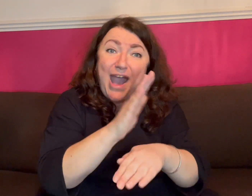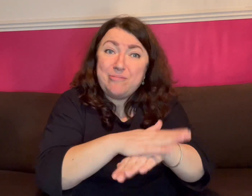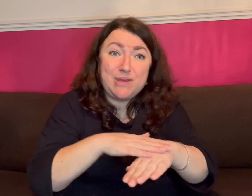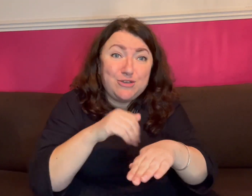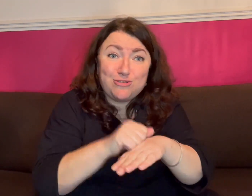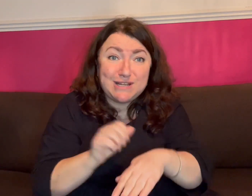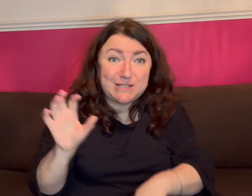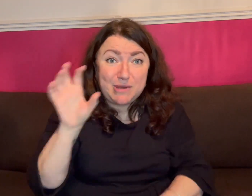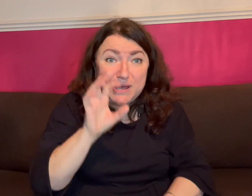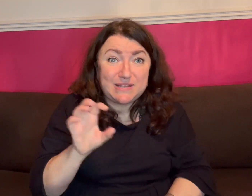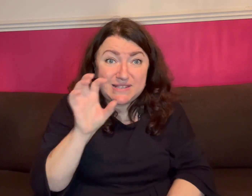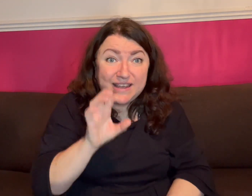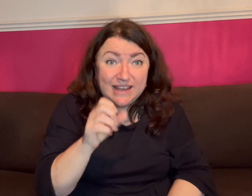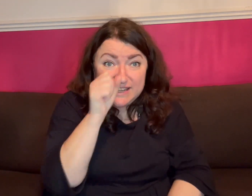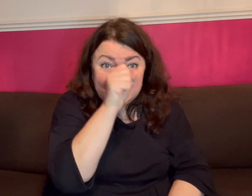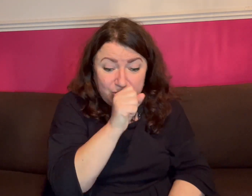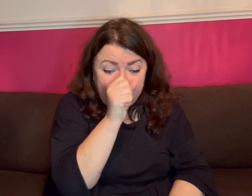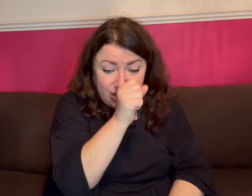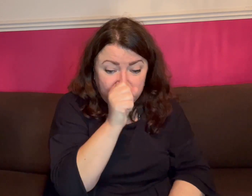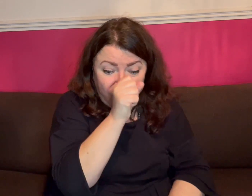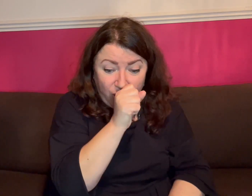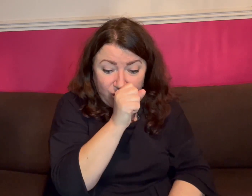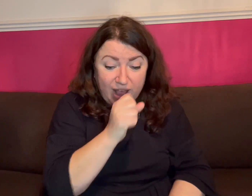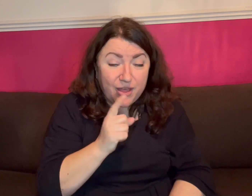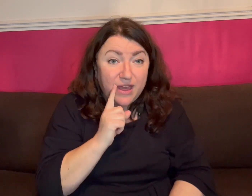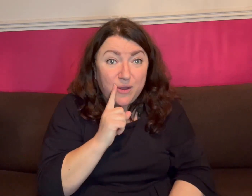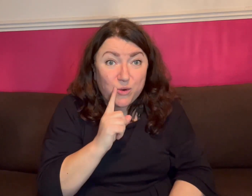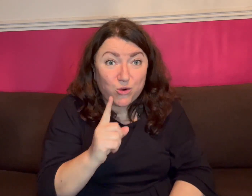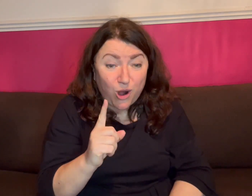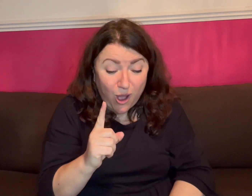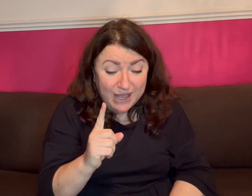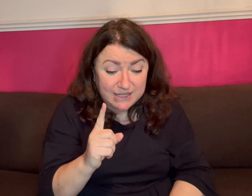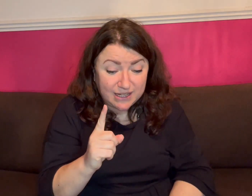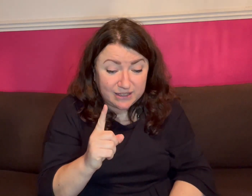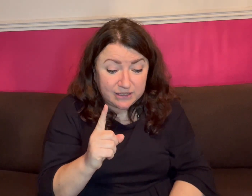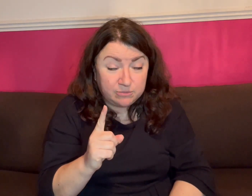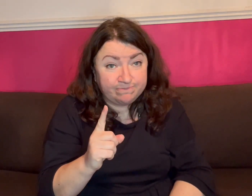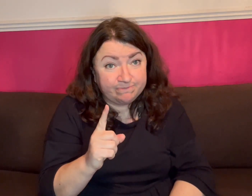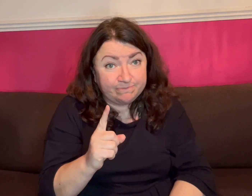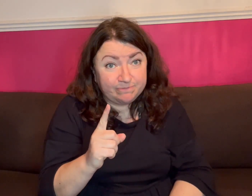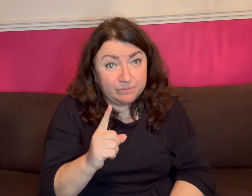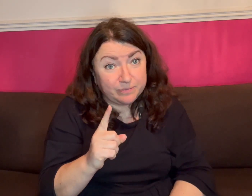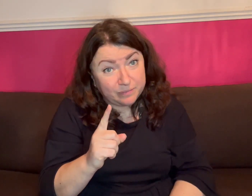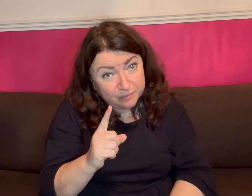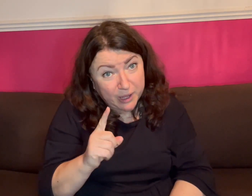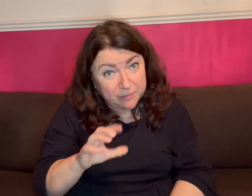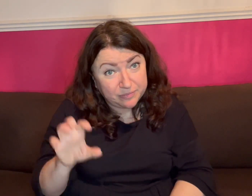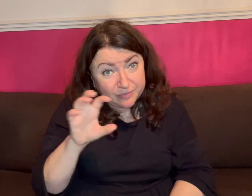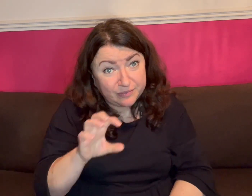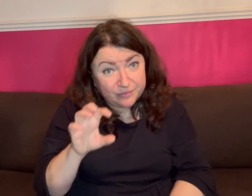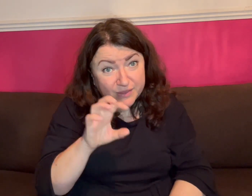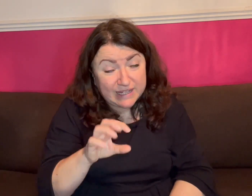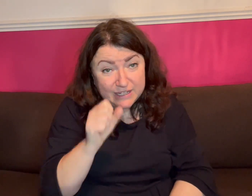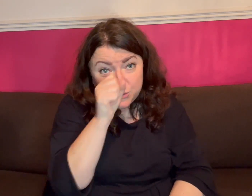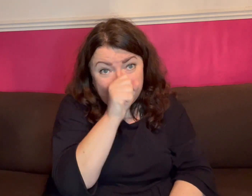Happy Christmas, Little Hedgehog, they all cried. But Little